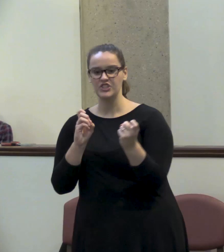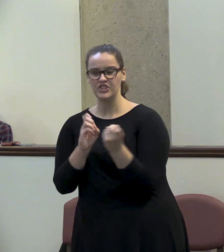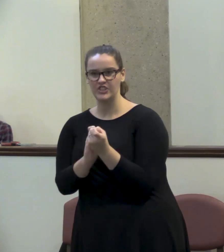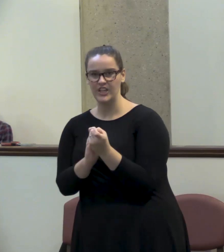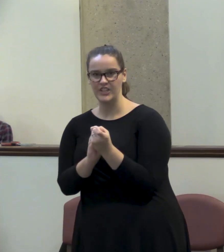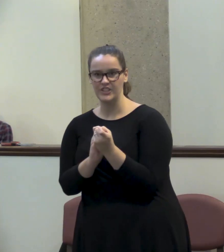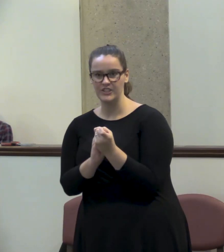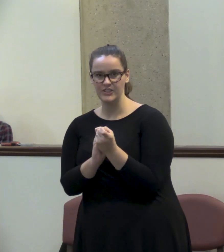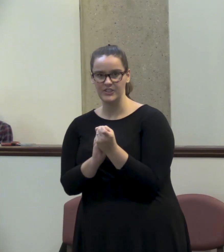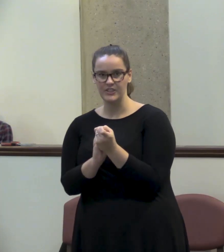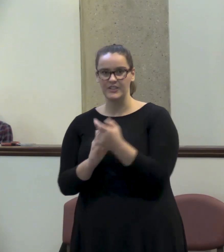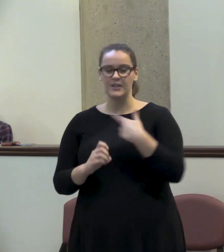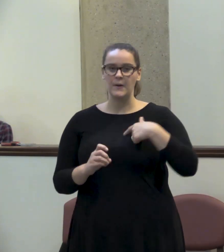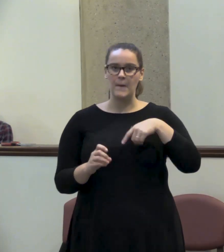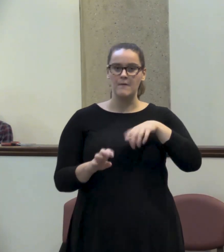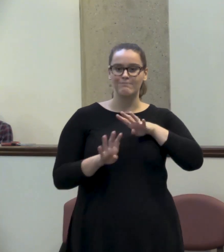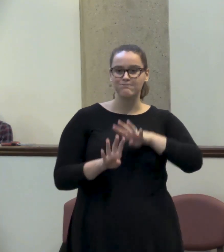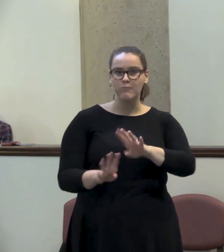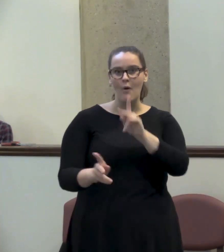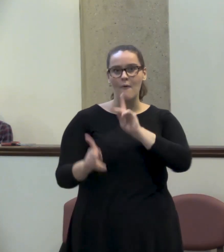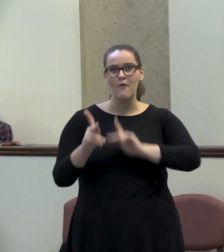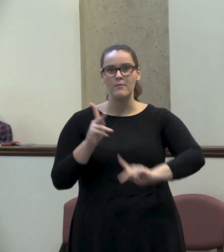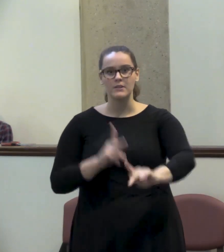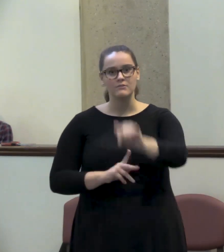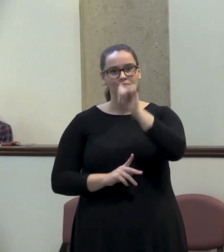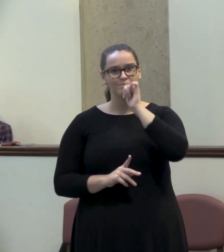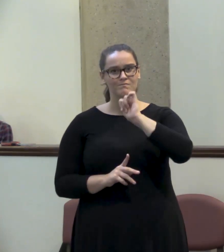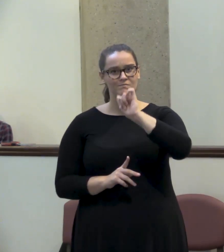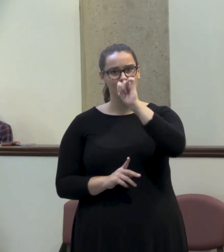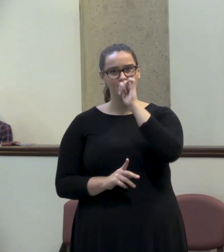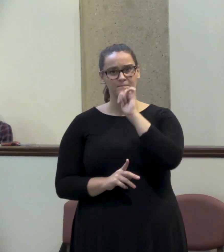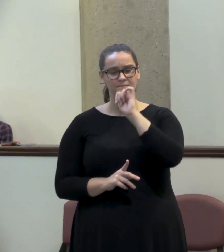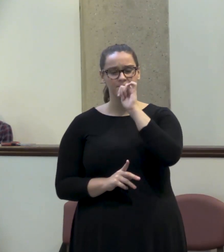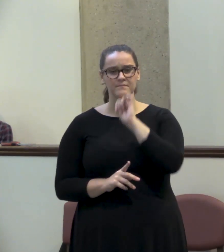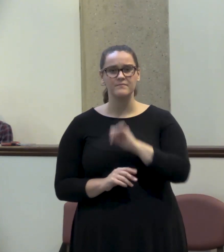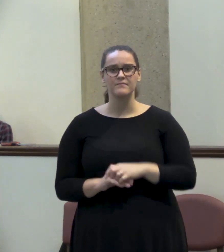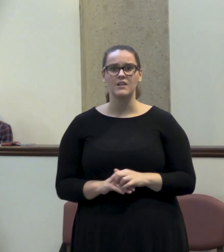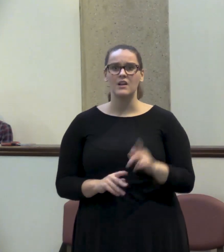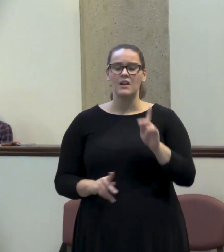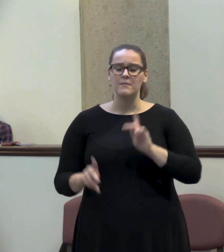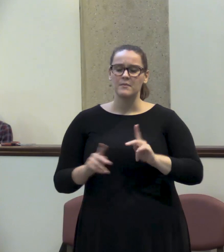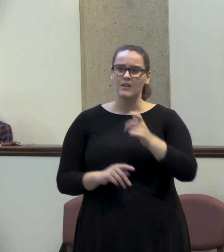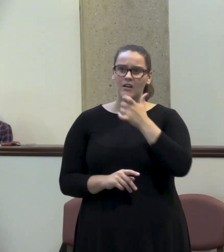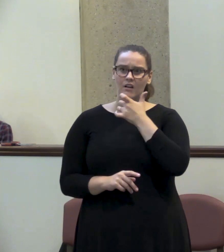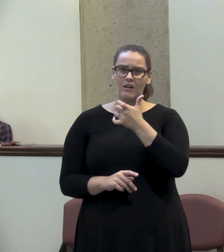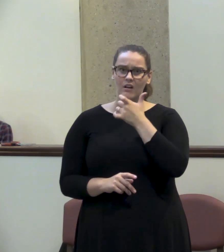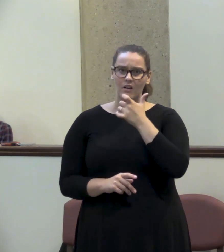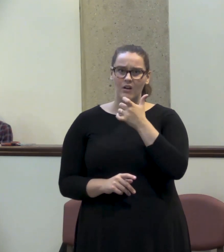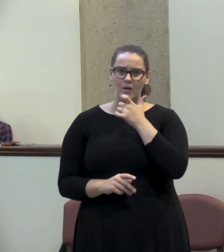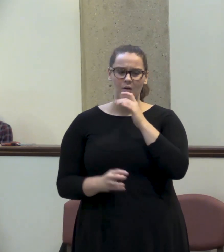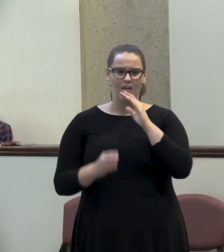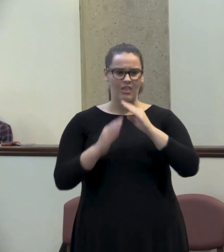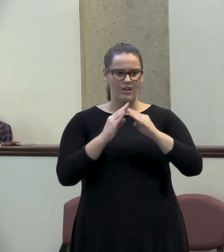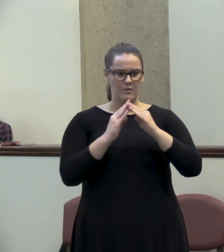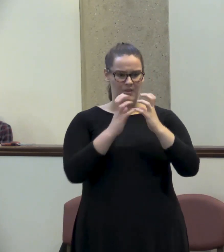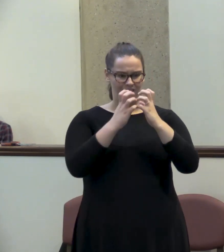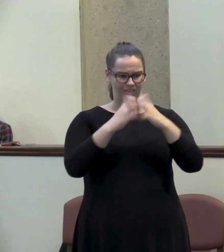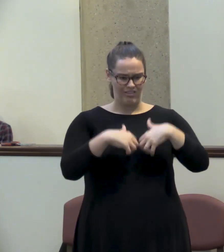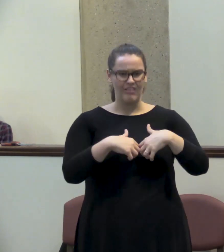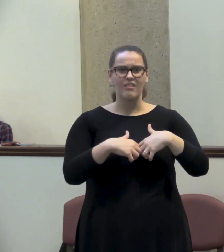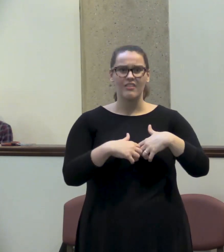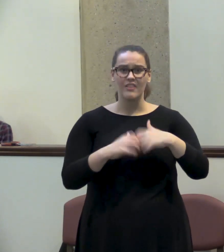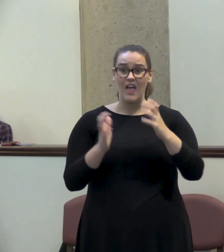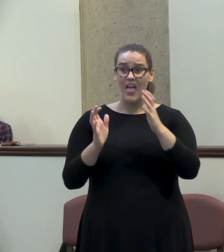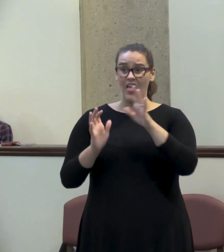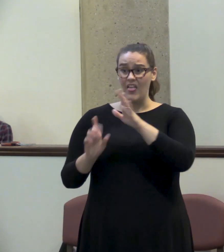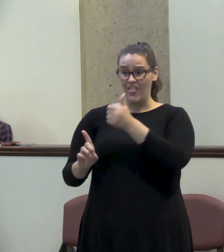a movement of people on the ground who have suffered, people who are watching their communities be destroyed and their lives